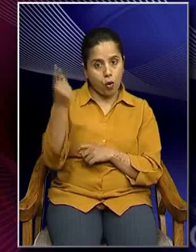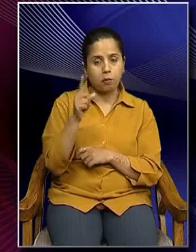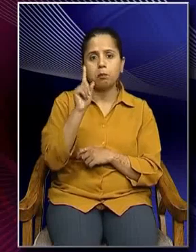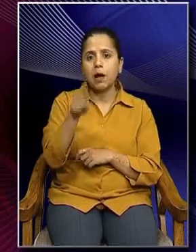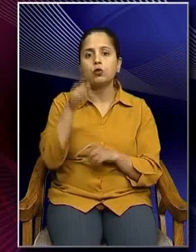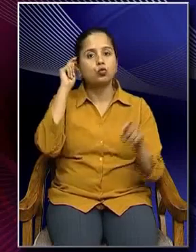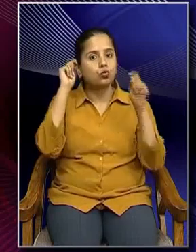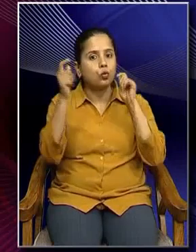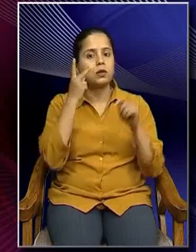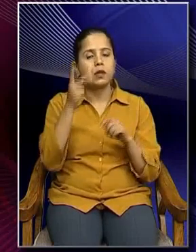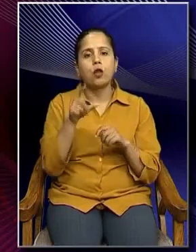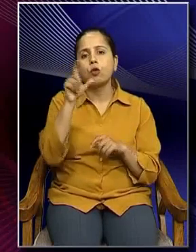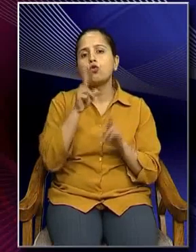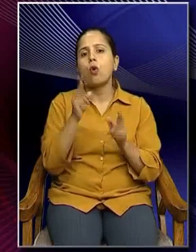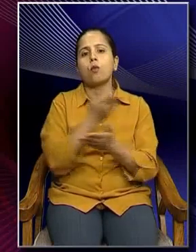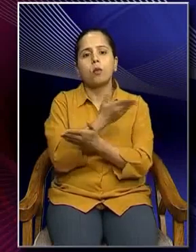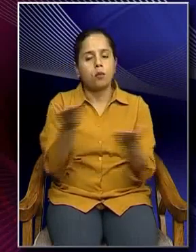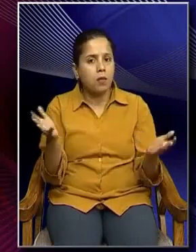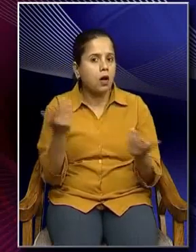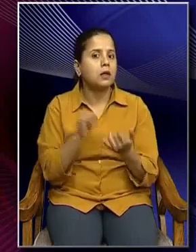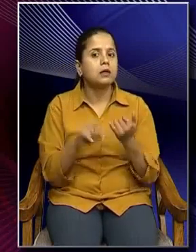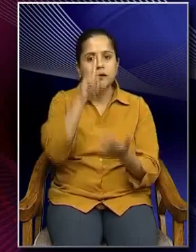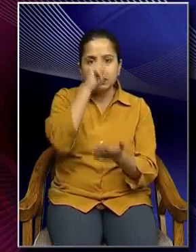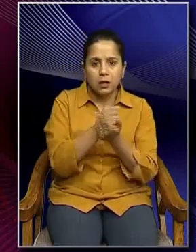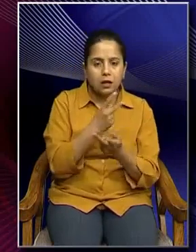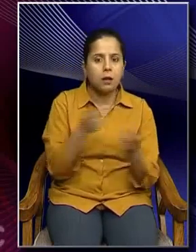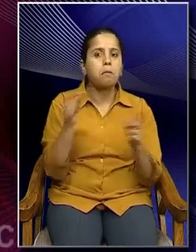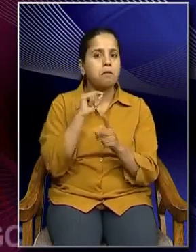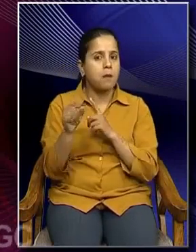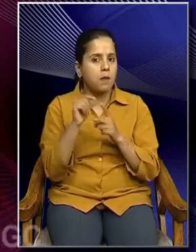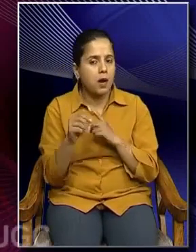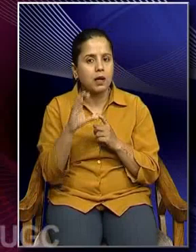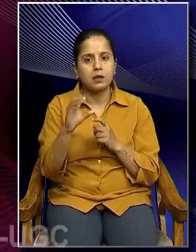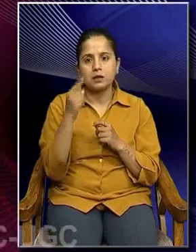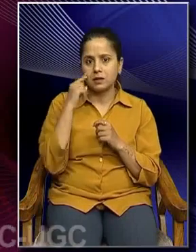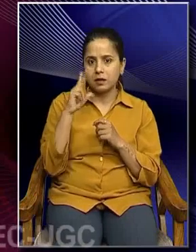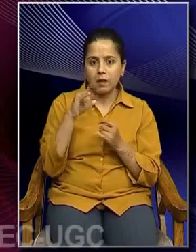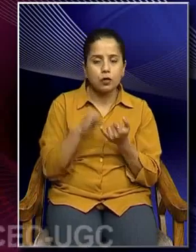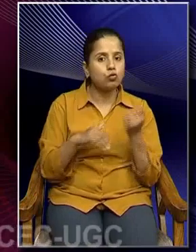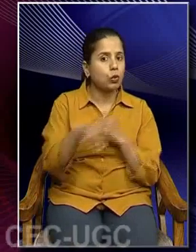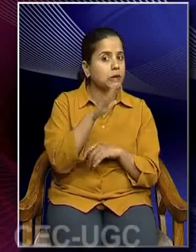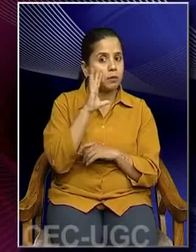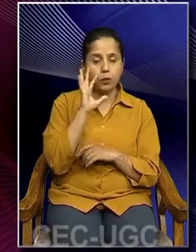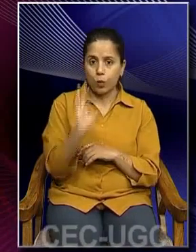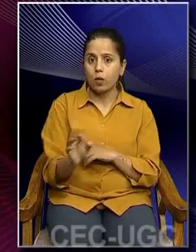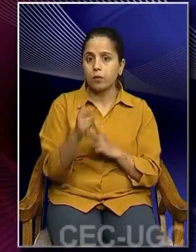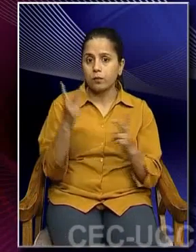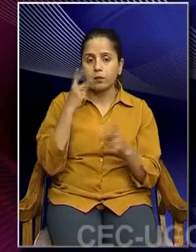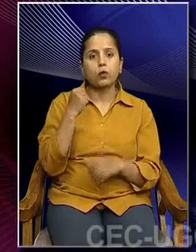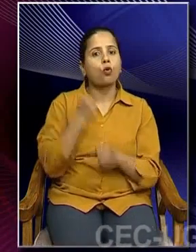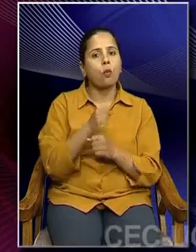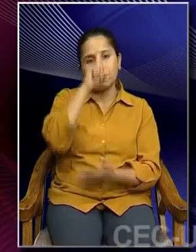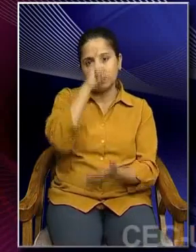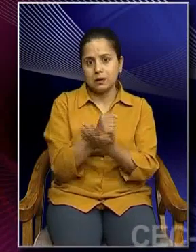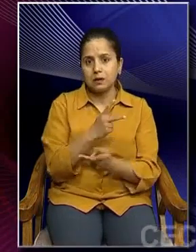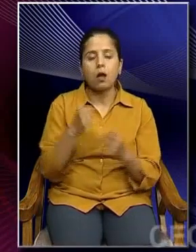role of common people, different stakeholders, private sector, civil society is very important, along with government decisions